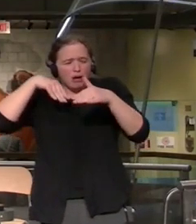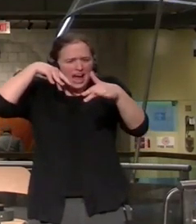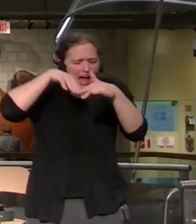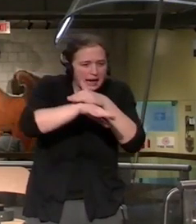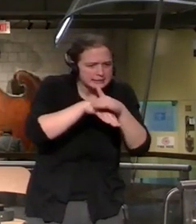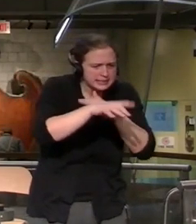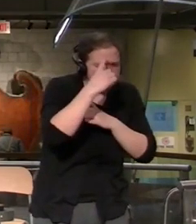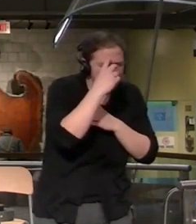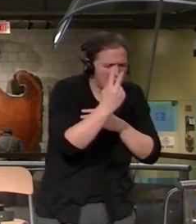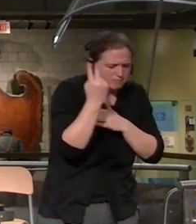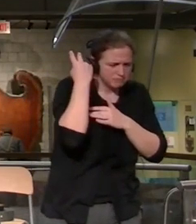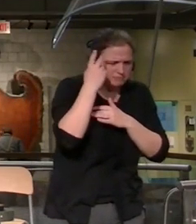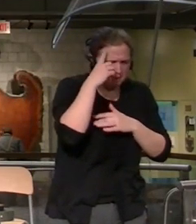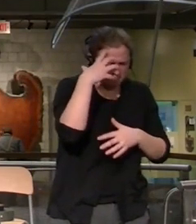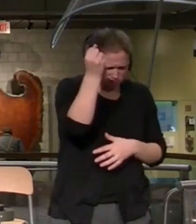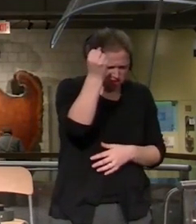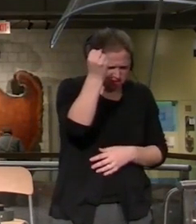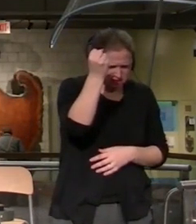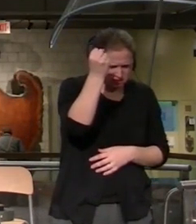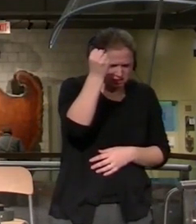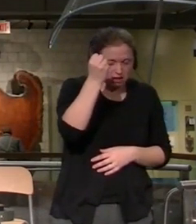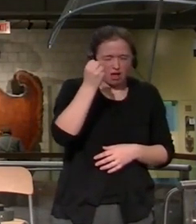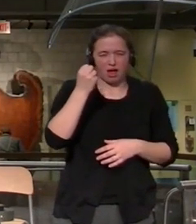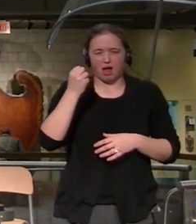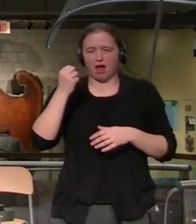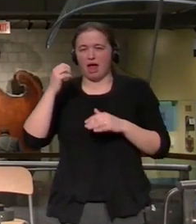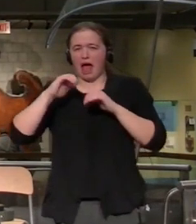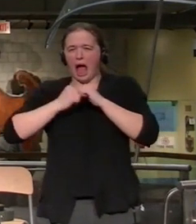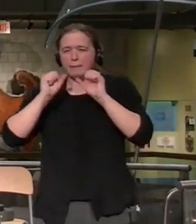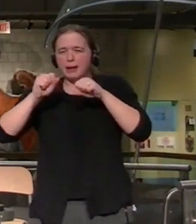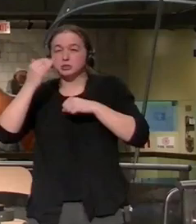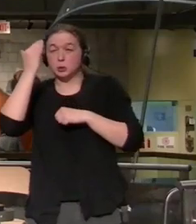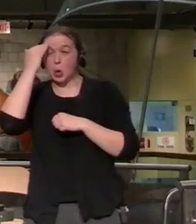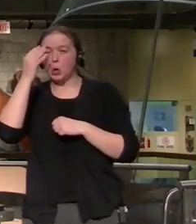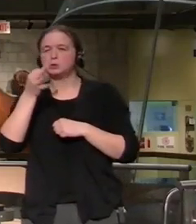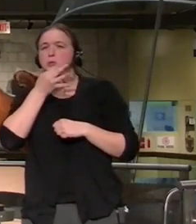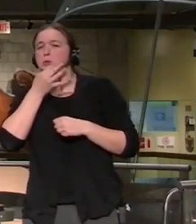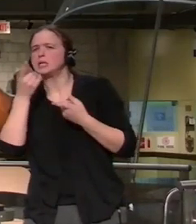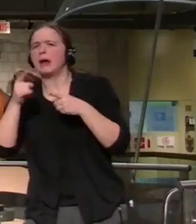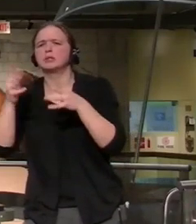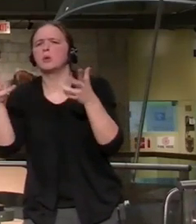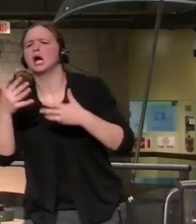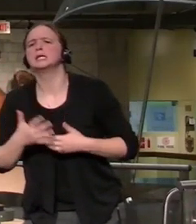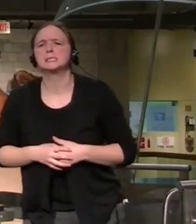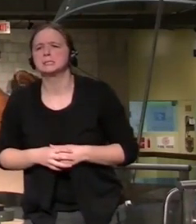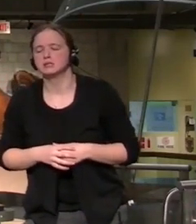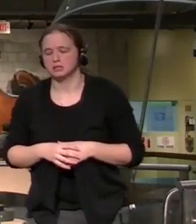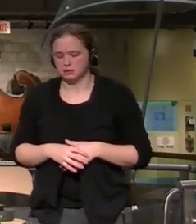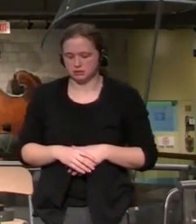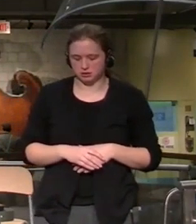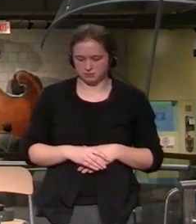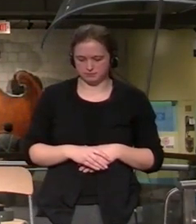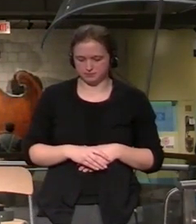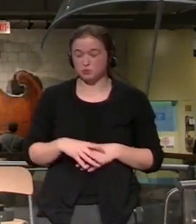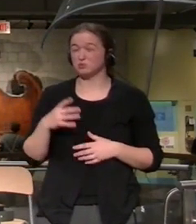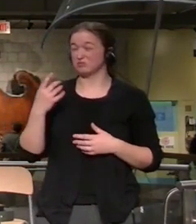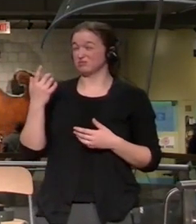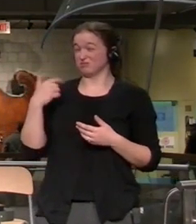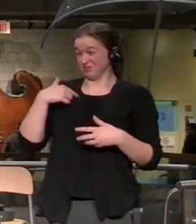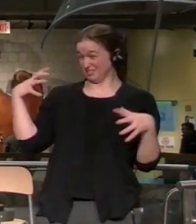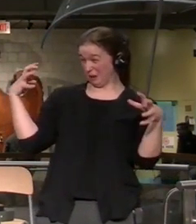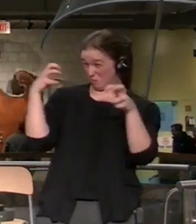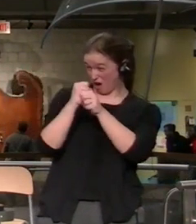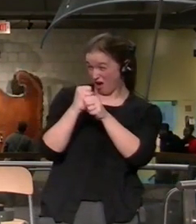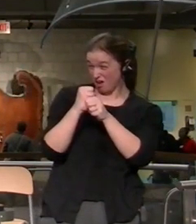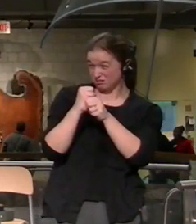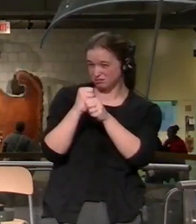learning from your mistakes, and even more optimized decision making. So, you know, just to summarize, the